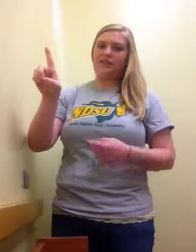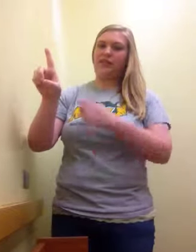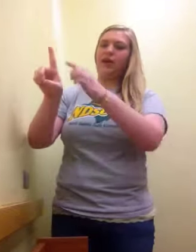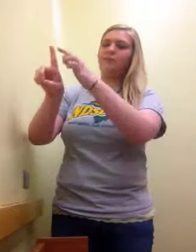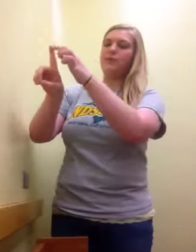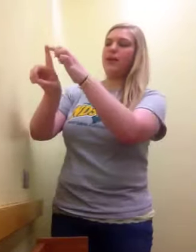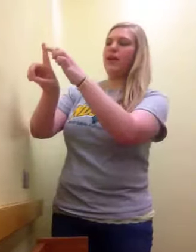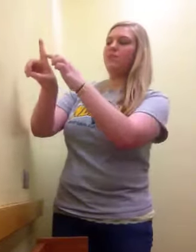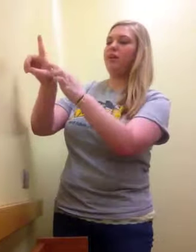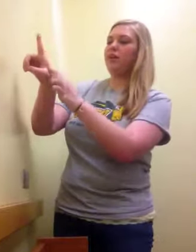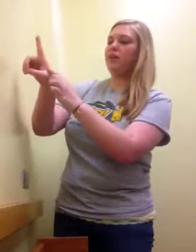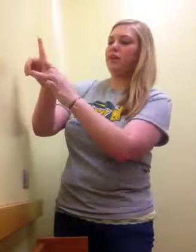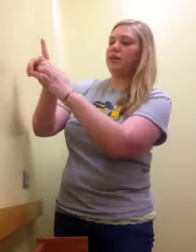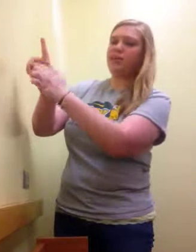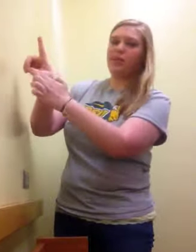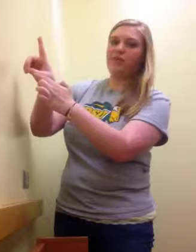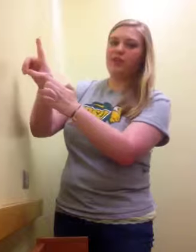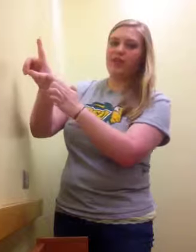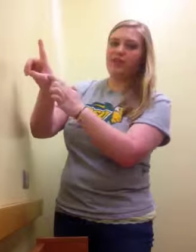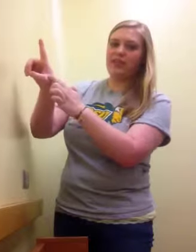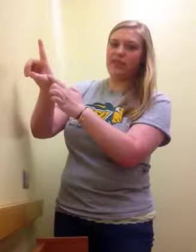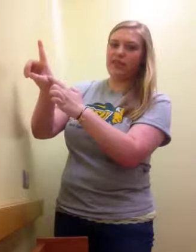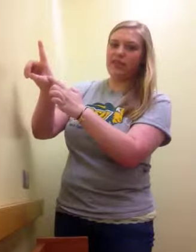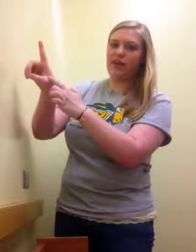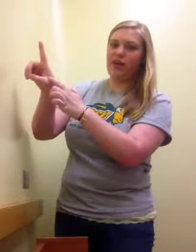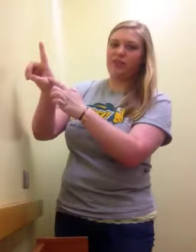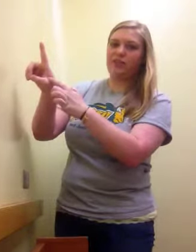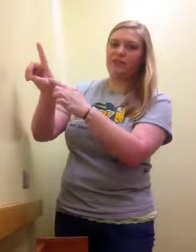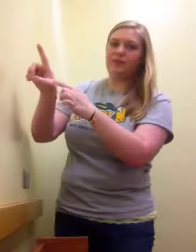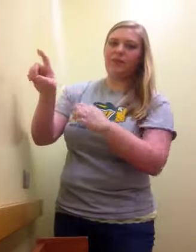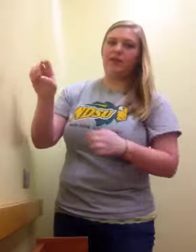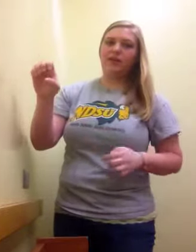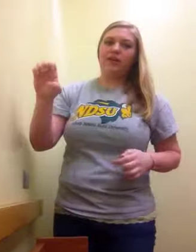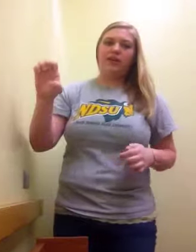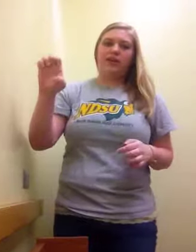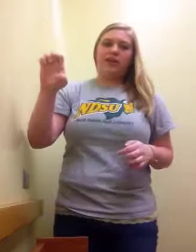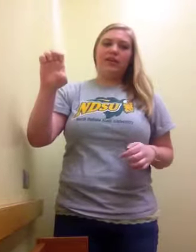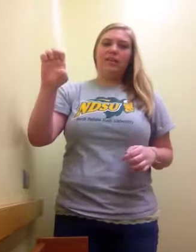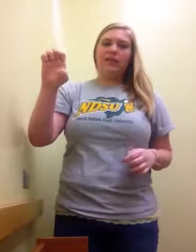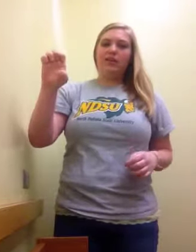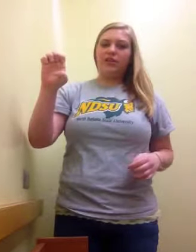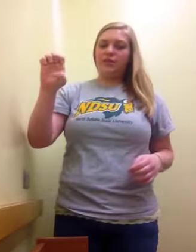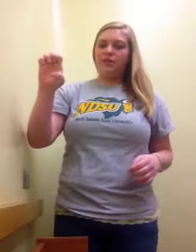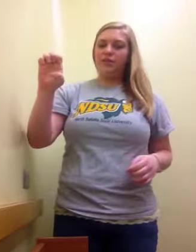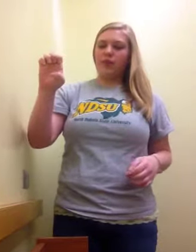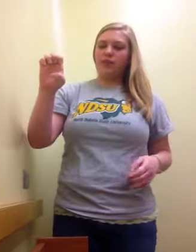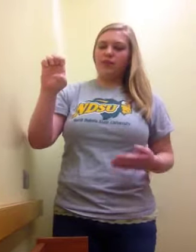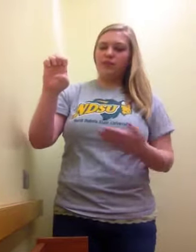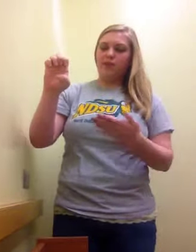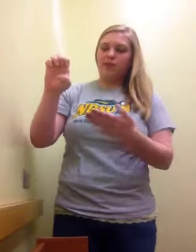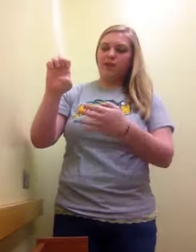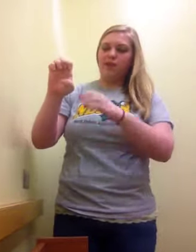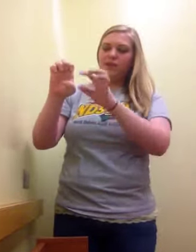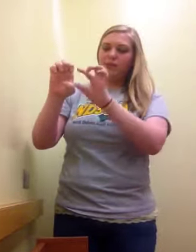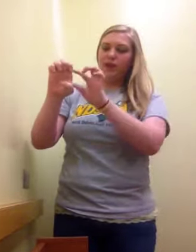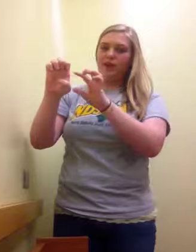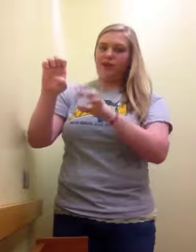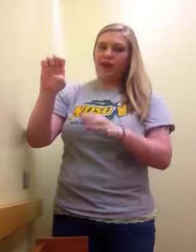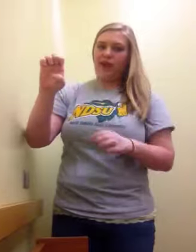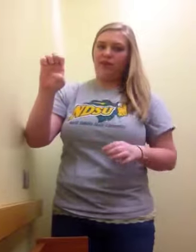finger up, so you kind of make the shape of the letter D with your hand. E can be done 2 different ways. It can be done spread out like I have it